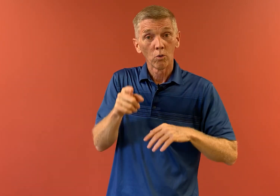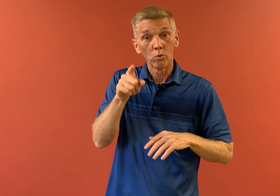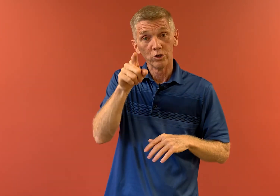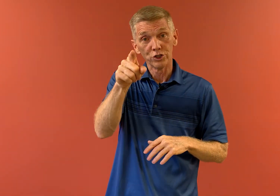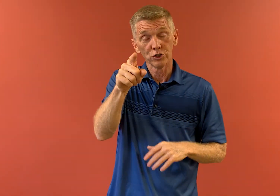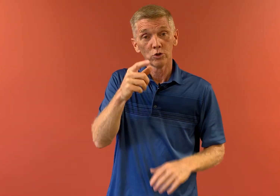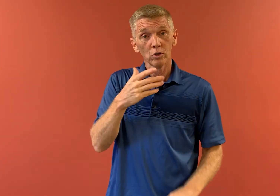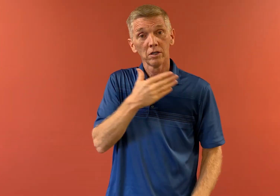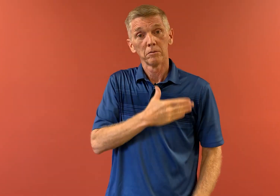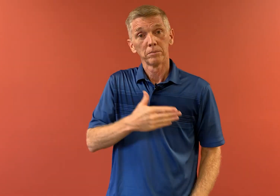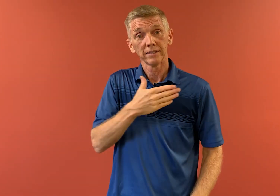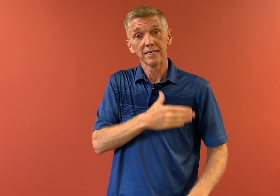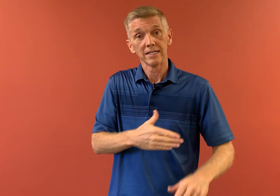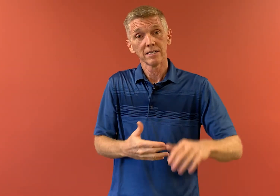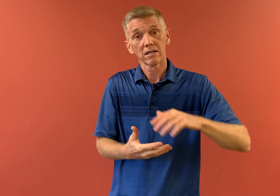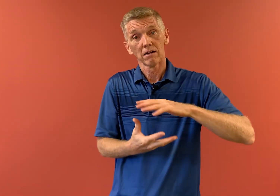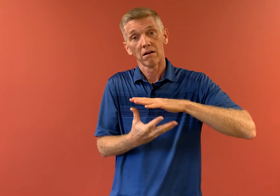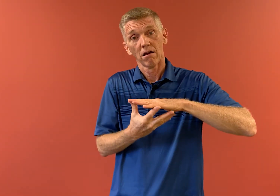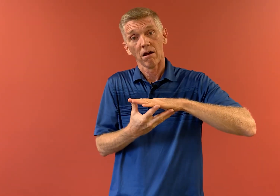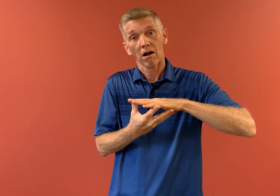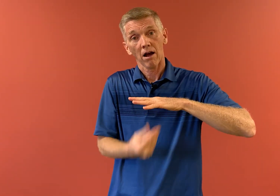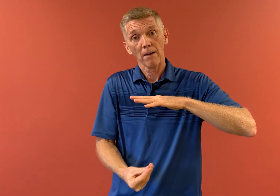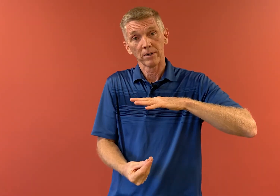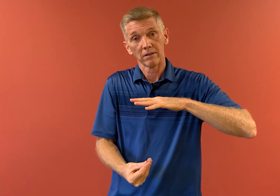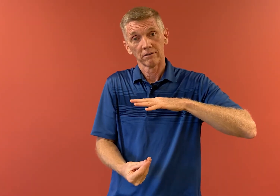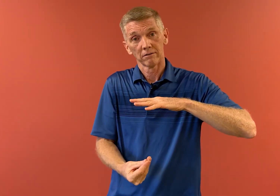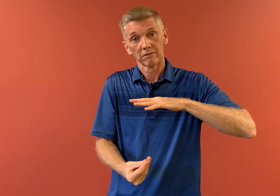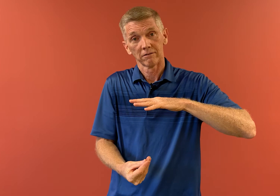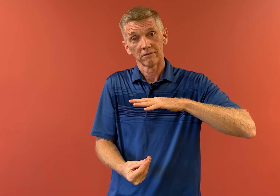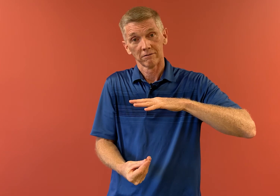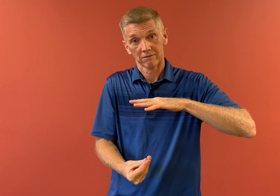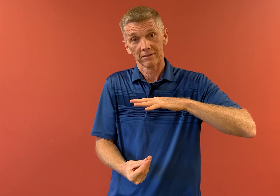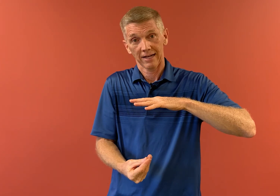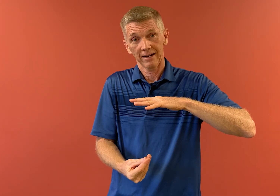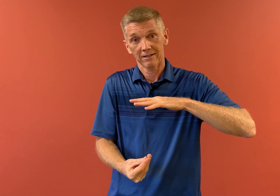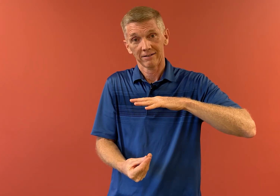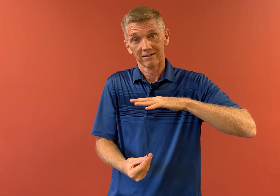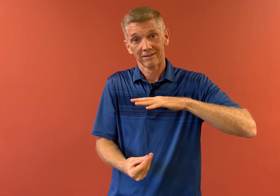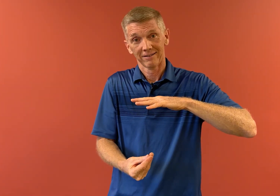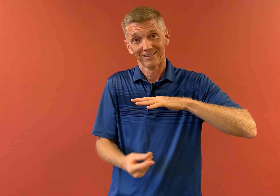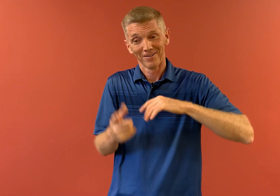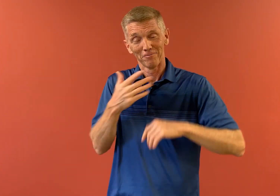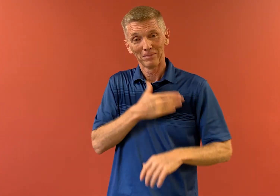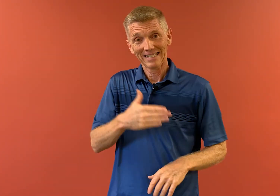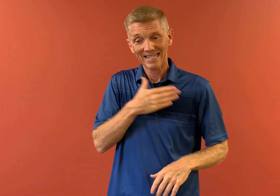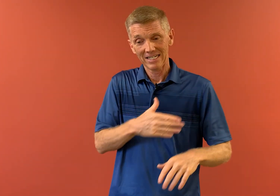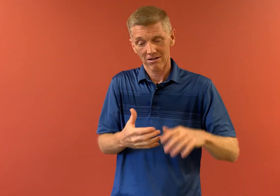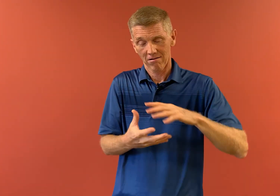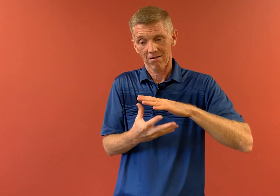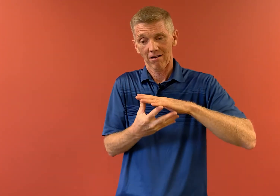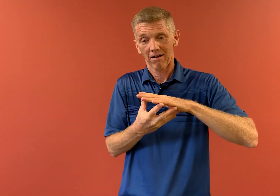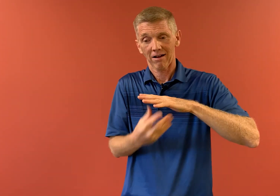would you please copy? Got it? Please